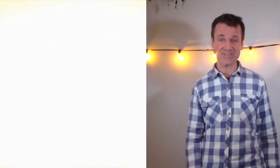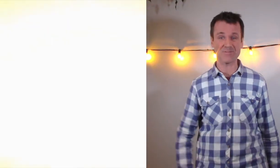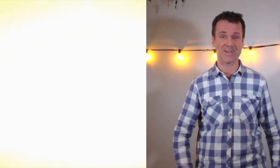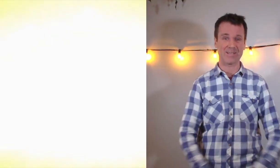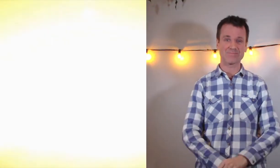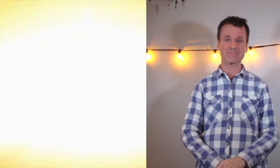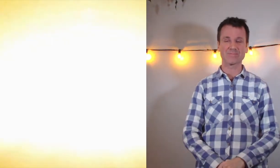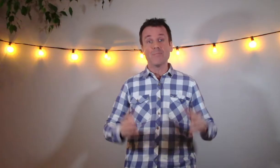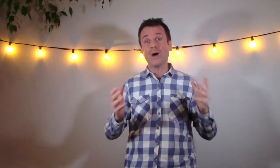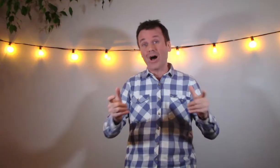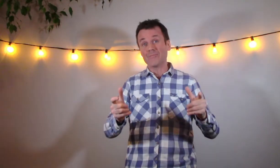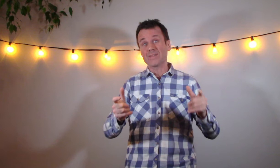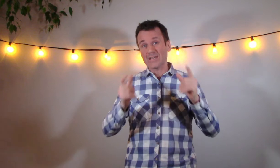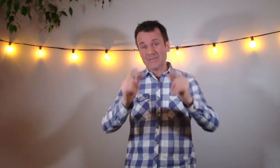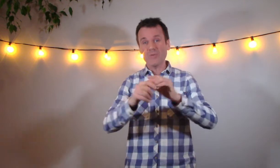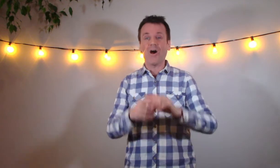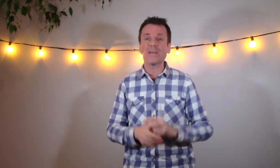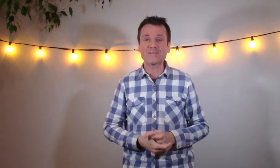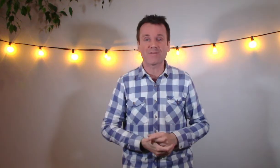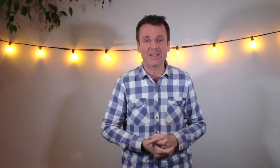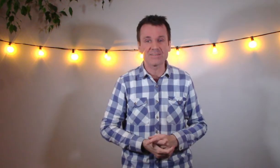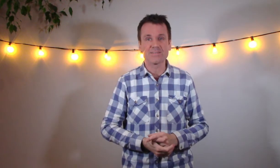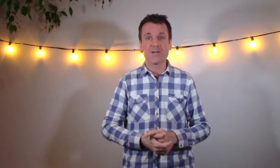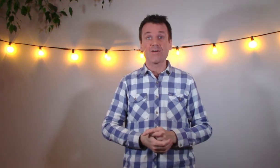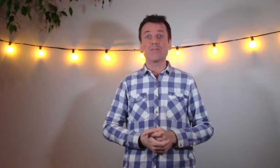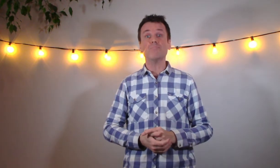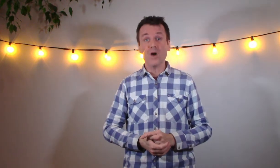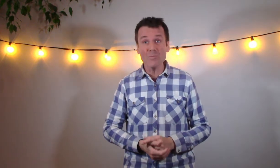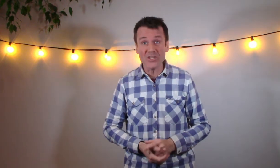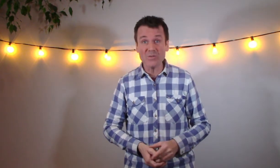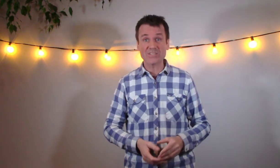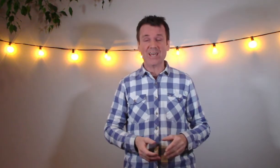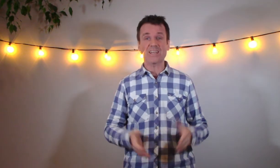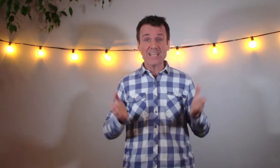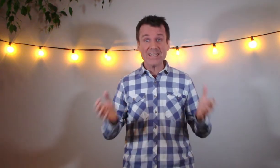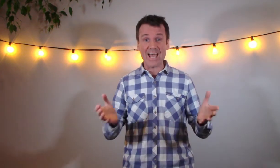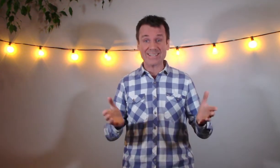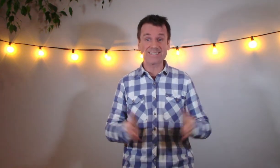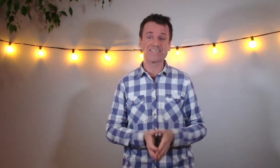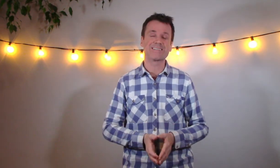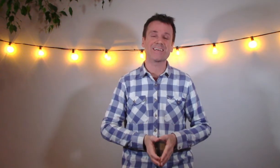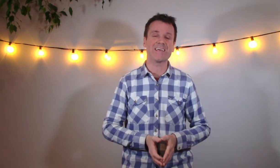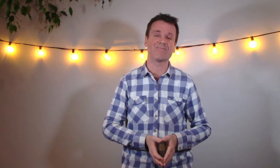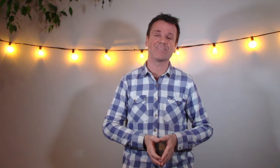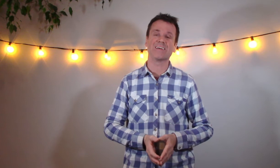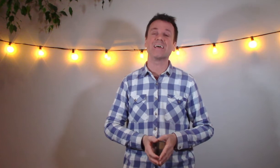differently. But if you are his friend, the moment you said yes to him,